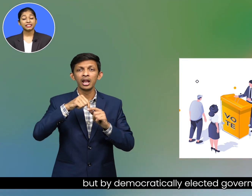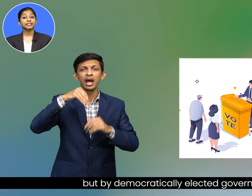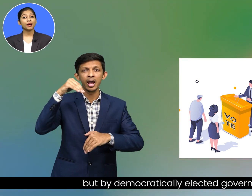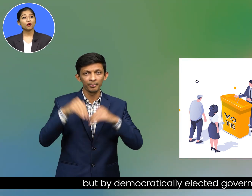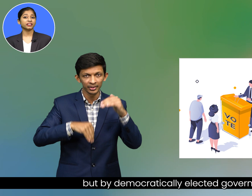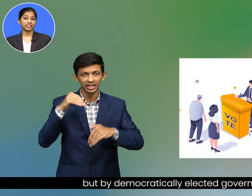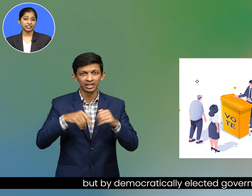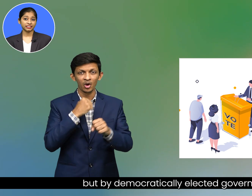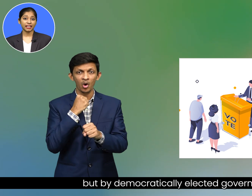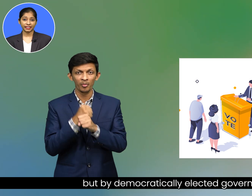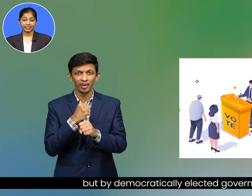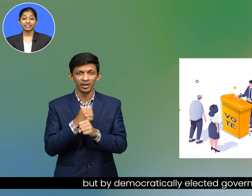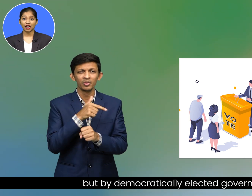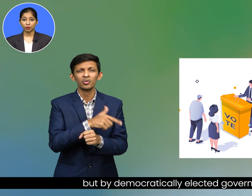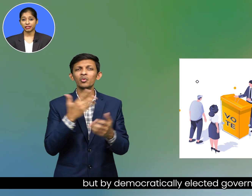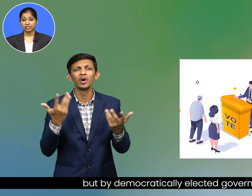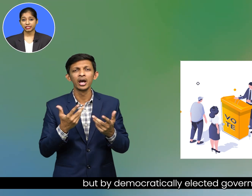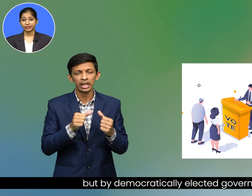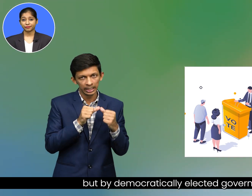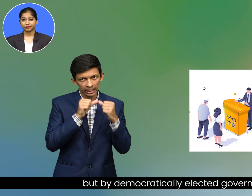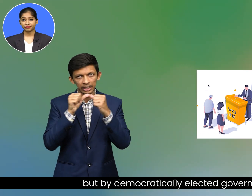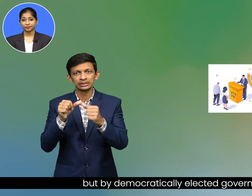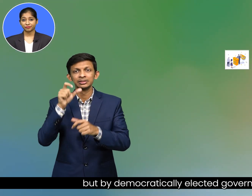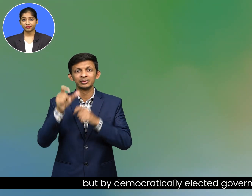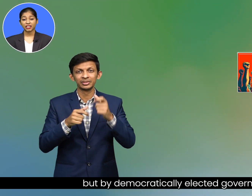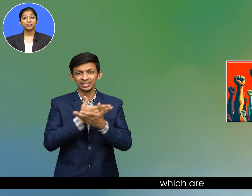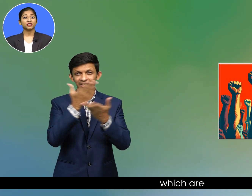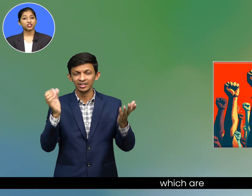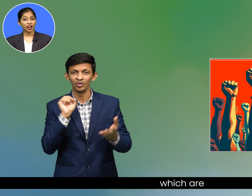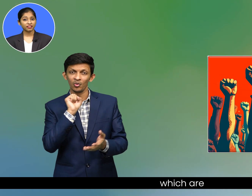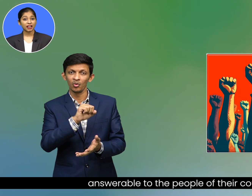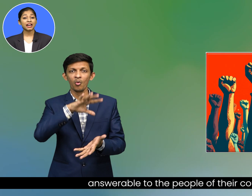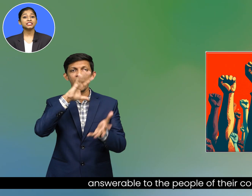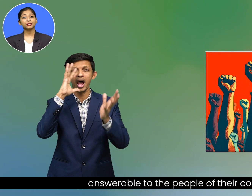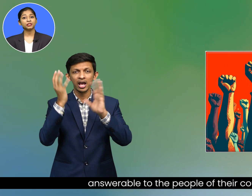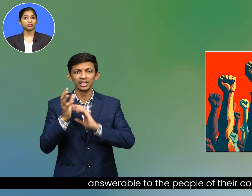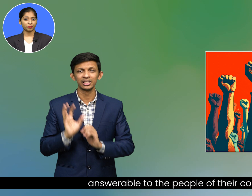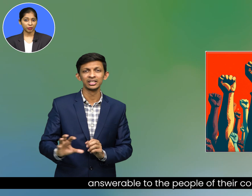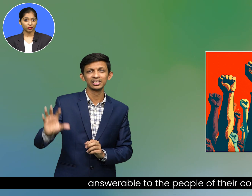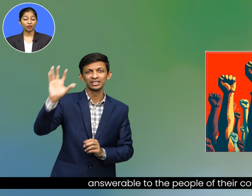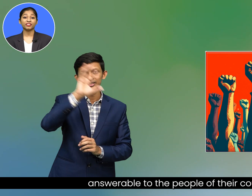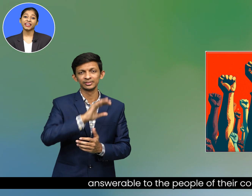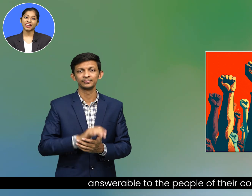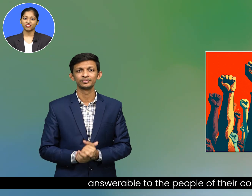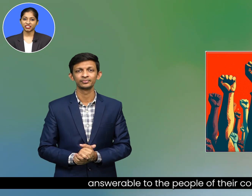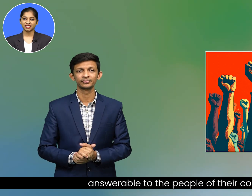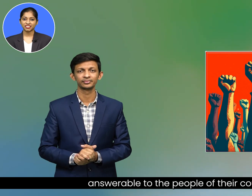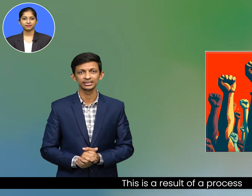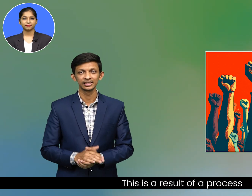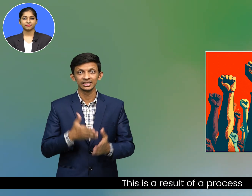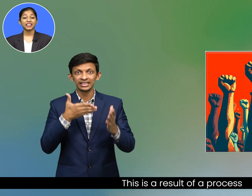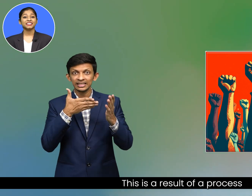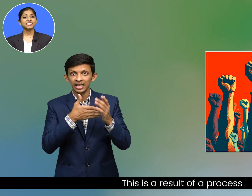by democratically elected governments, which are answerable to the people of their